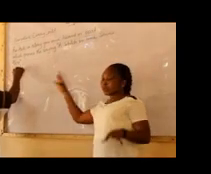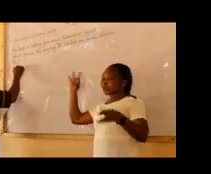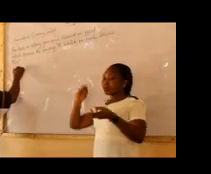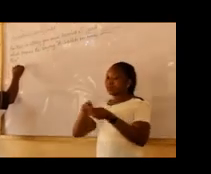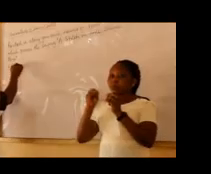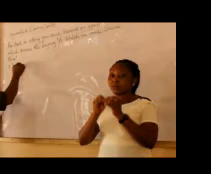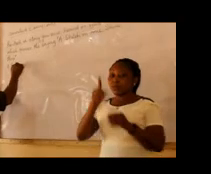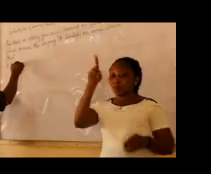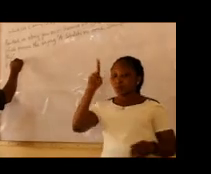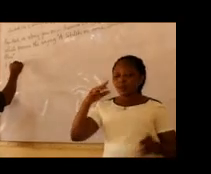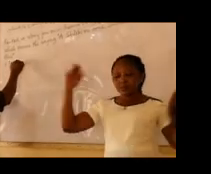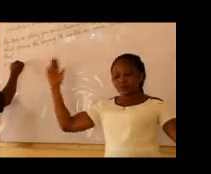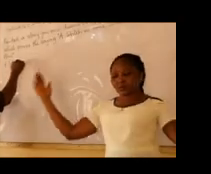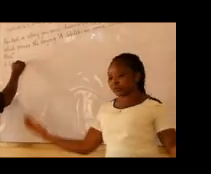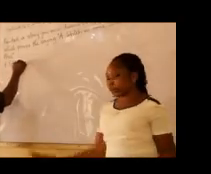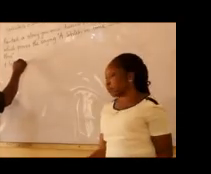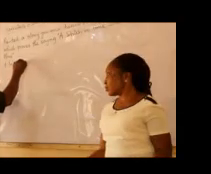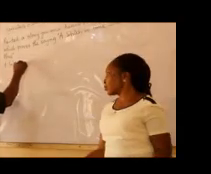introduction,